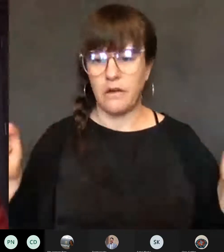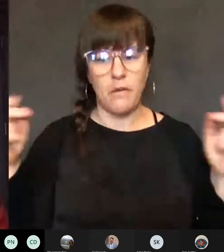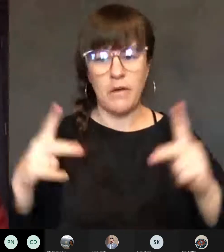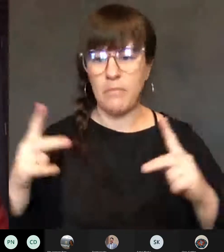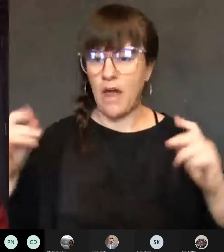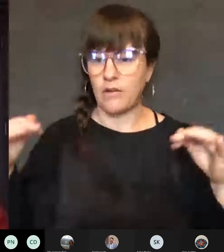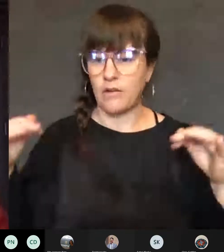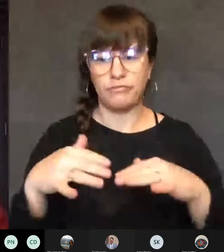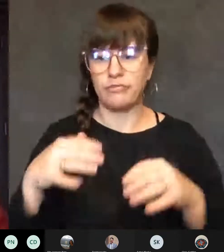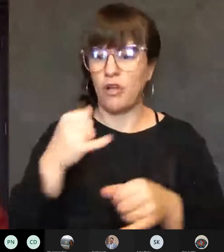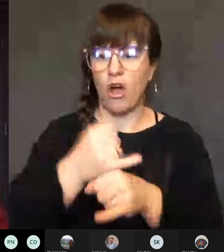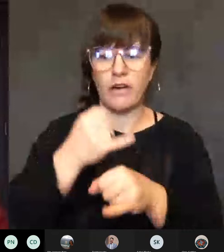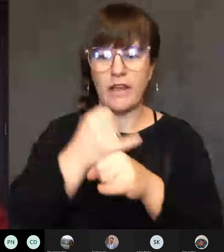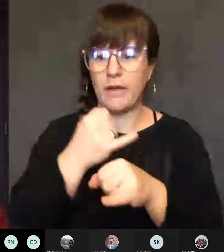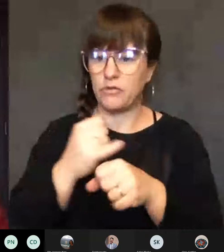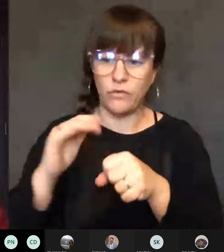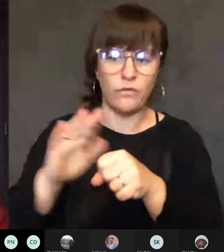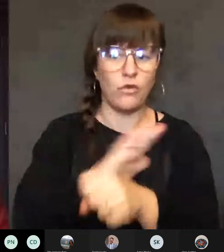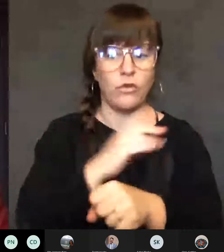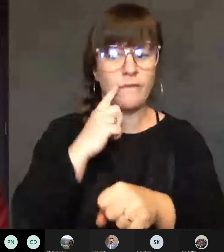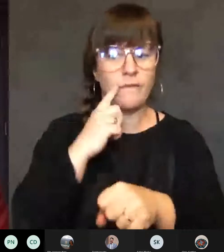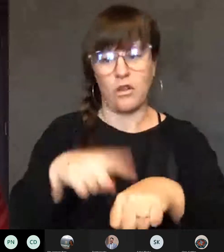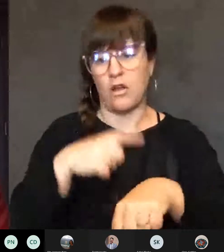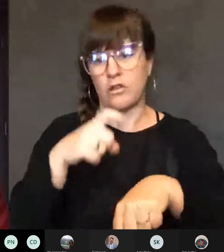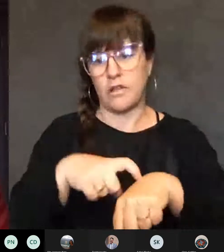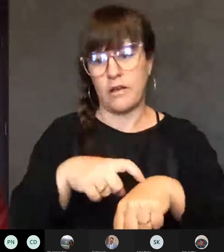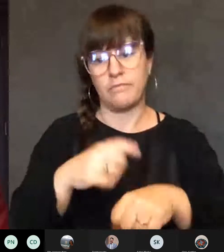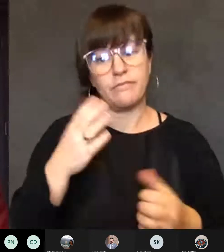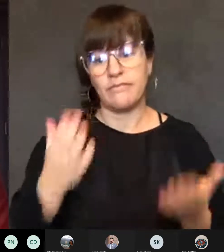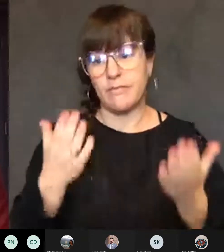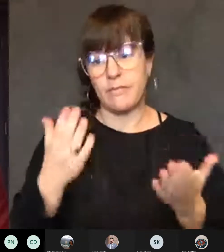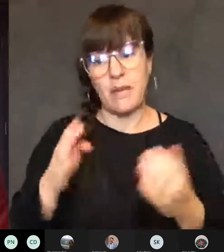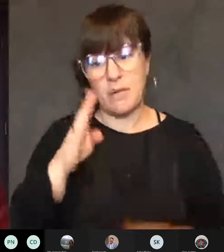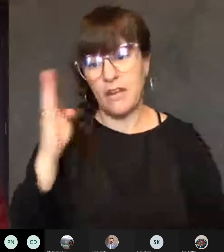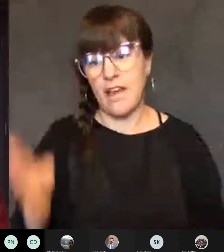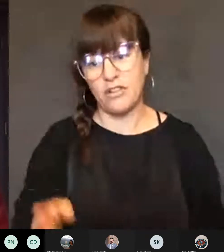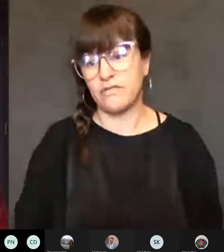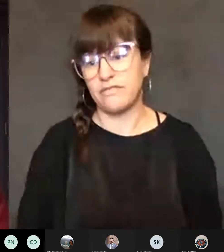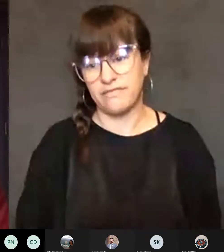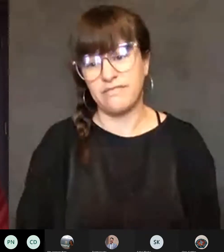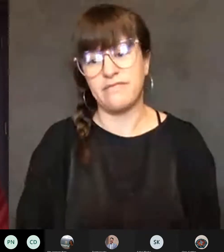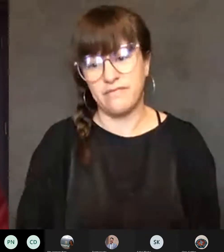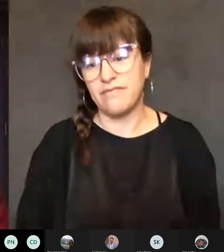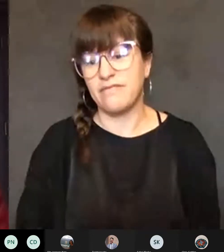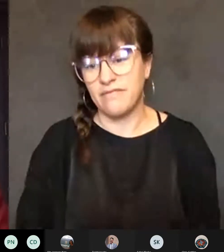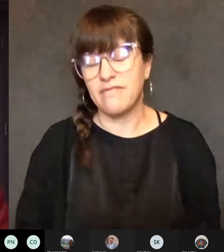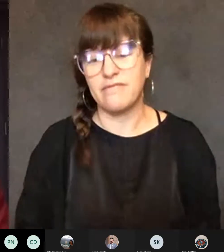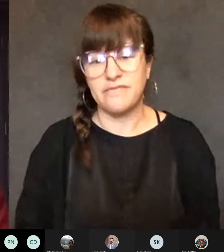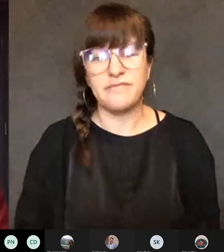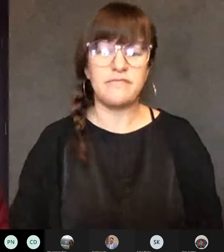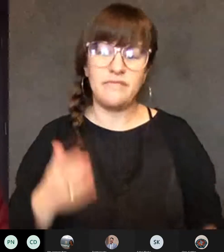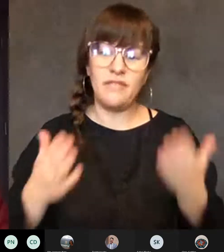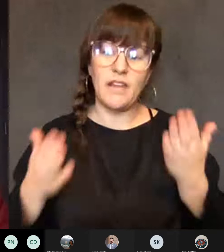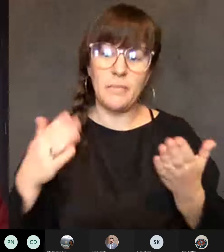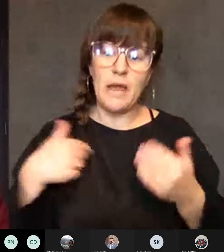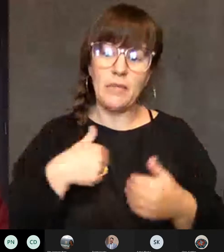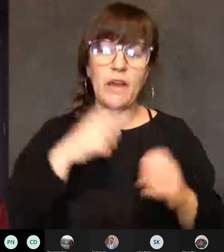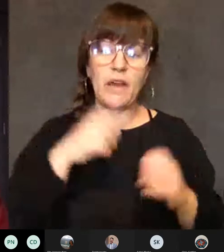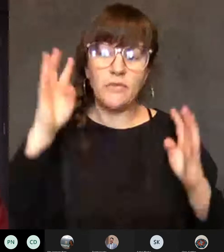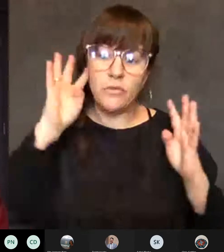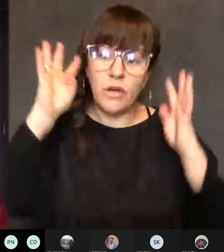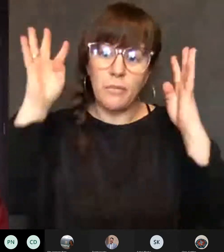force for a long time. And when I say we may not ever come back full force, we may have to come up with some kind of a